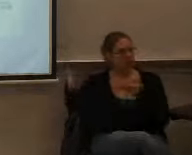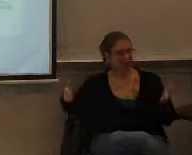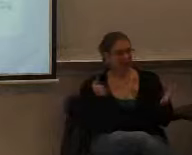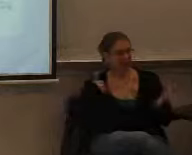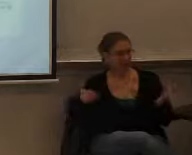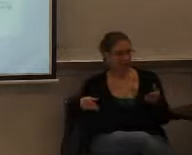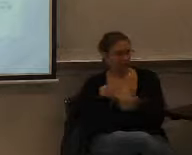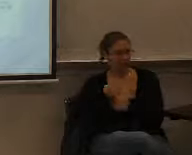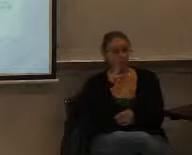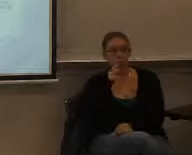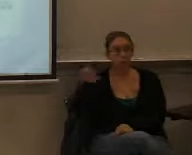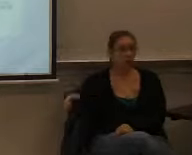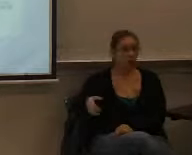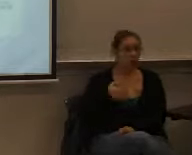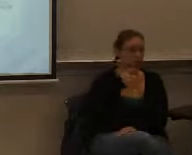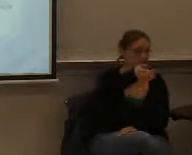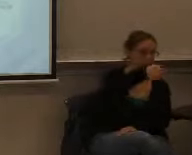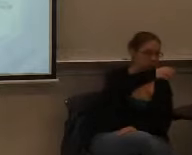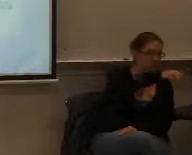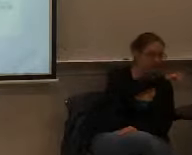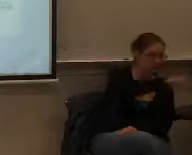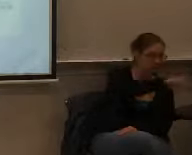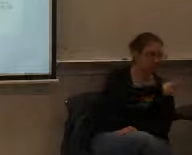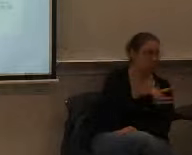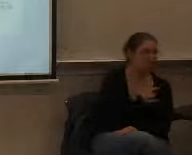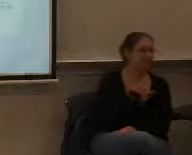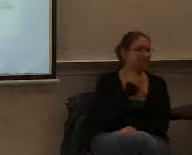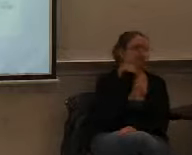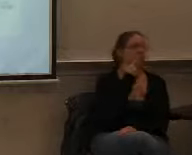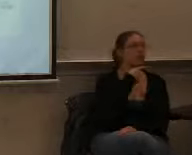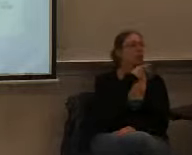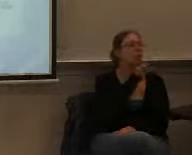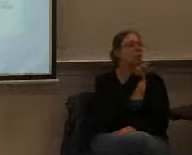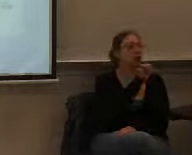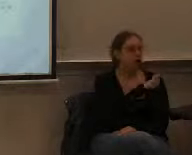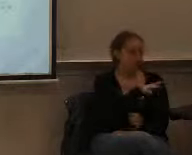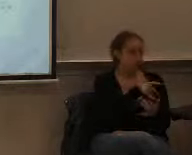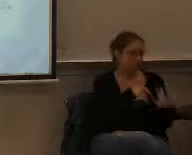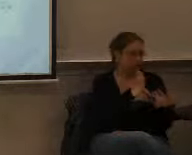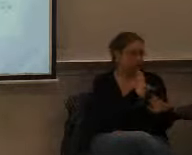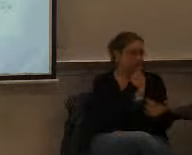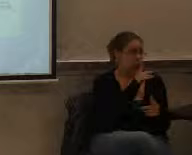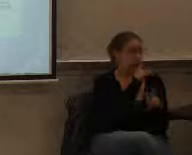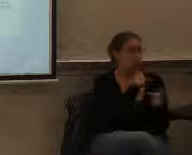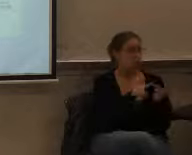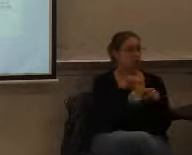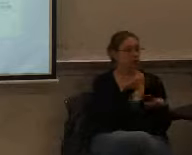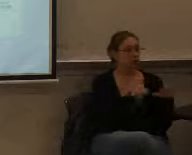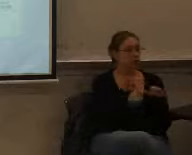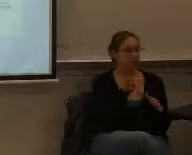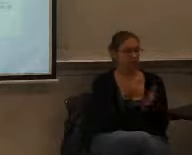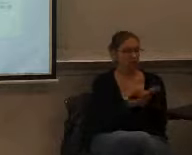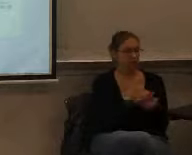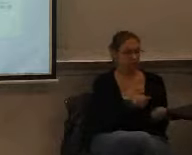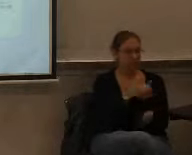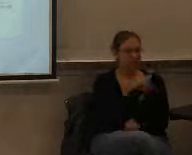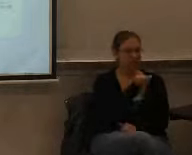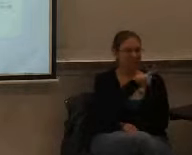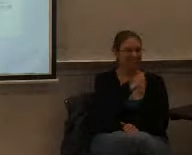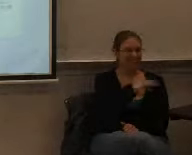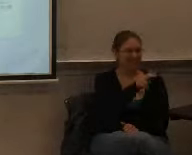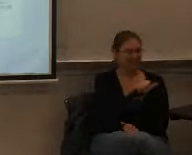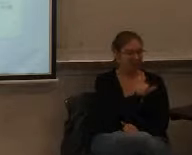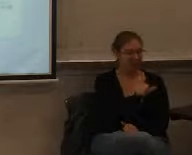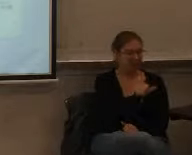sensing whether there's a predator around. Oftentimes they'll also respond to chemicals of crushed Daphnia